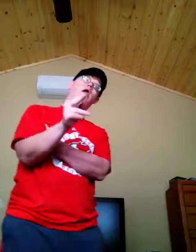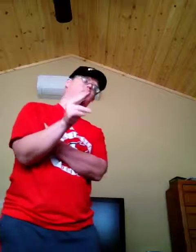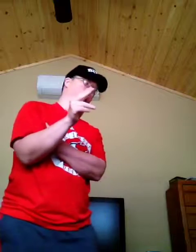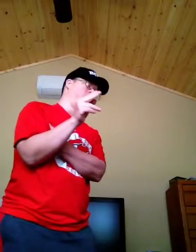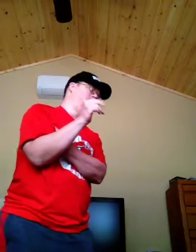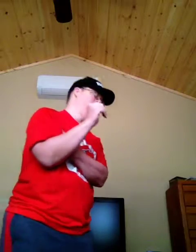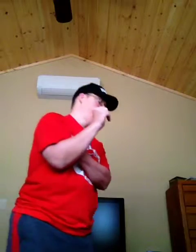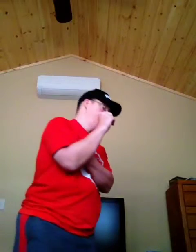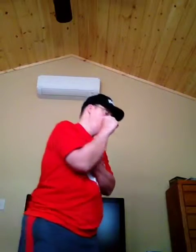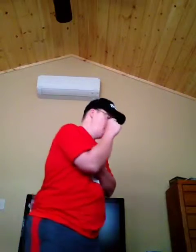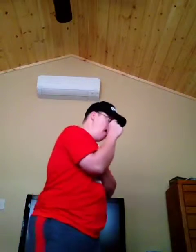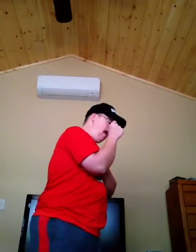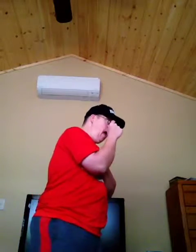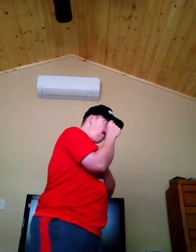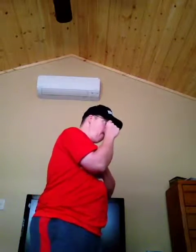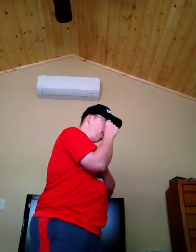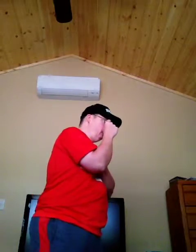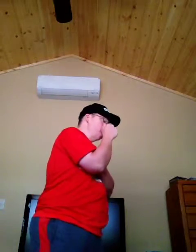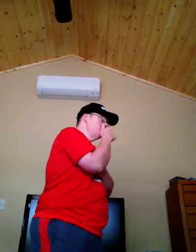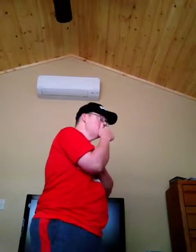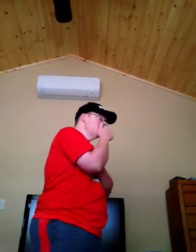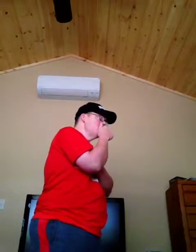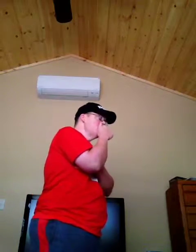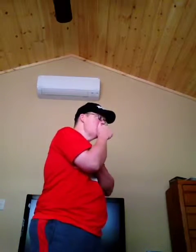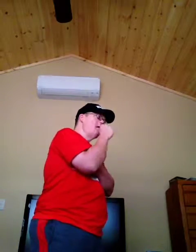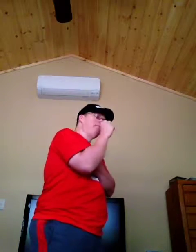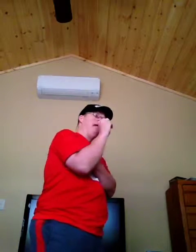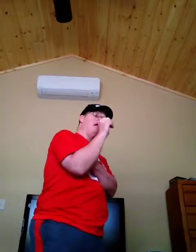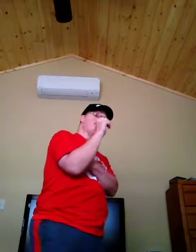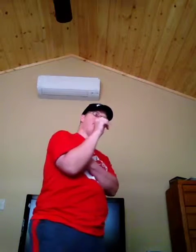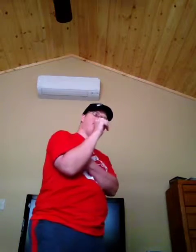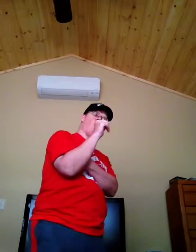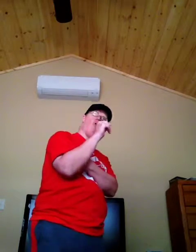Tigers, and bottom of the fourth,